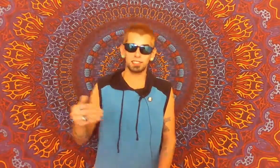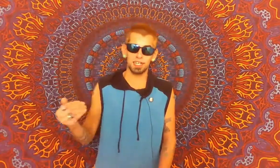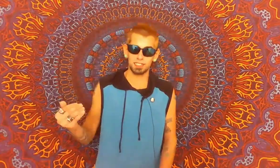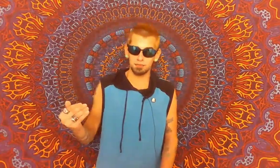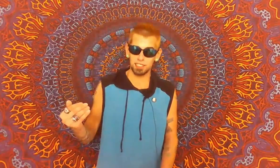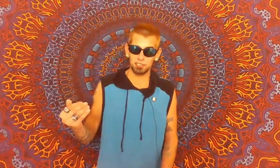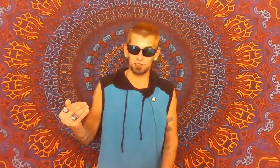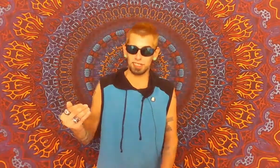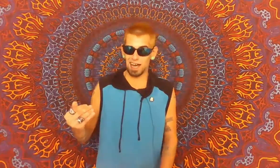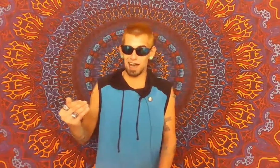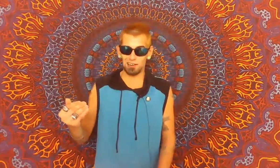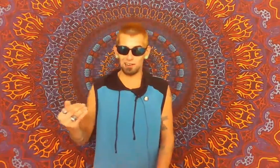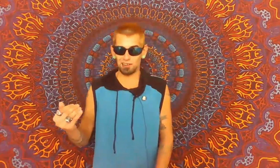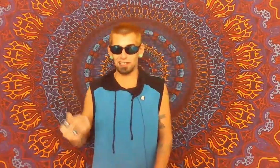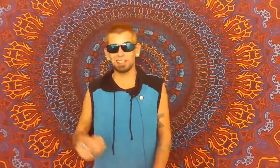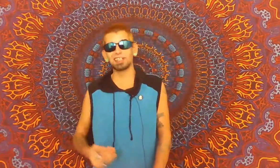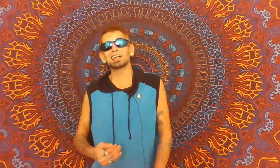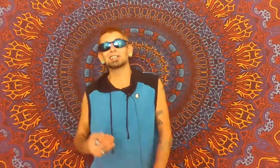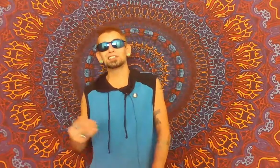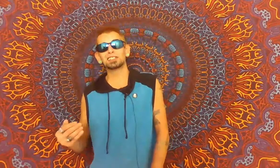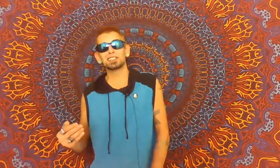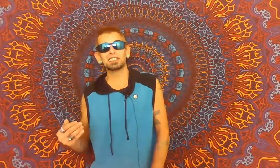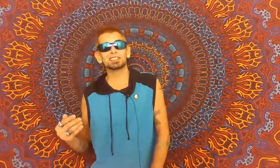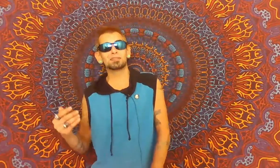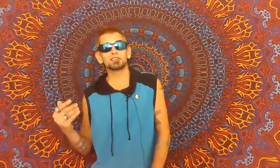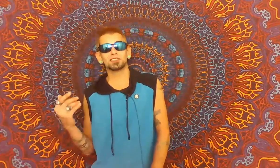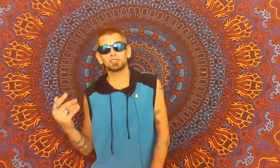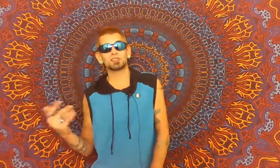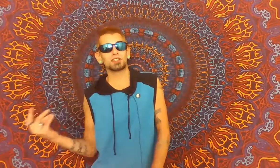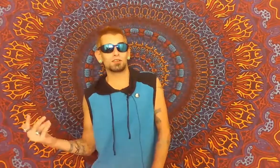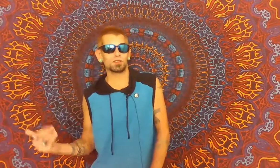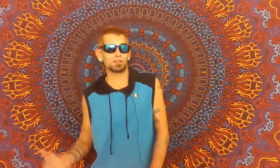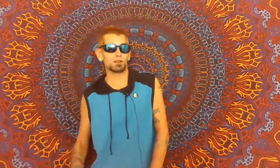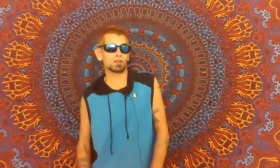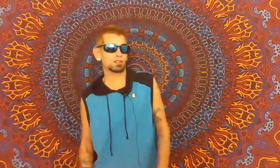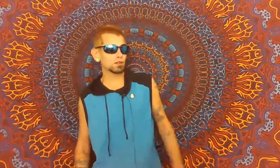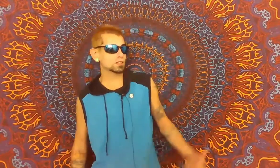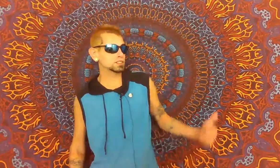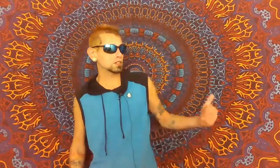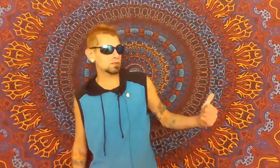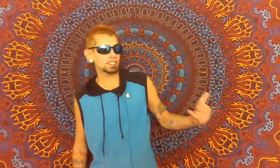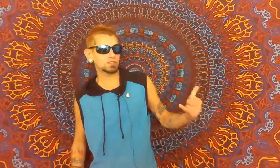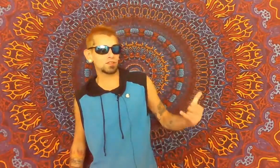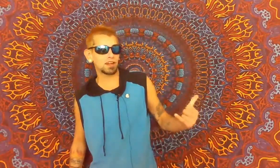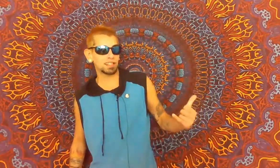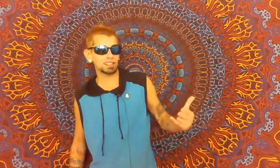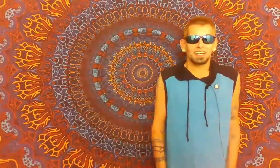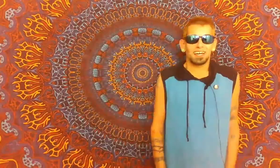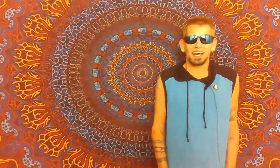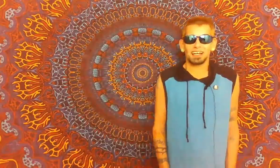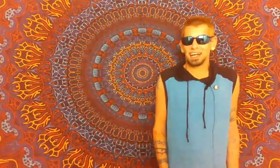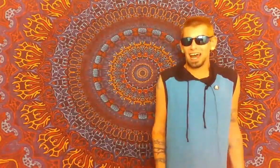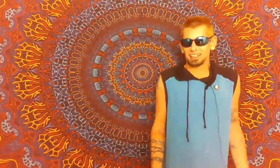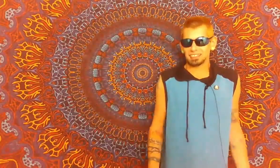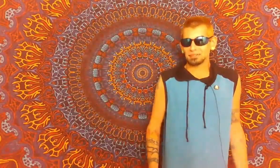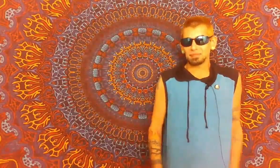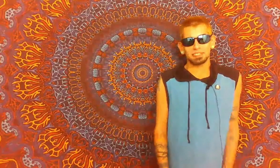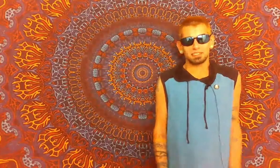like Dimitri at all. She doesn't think Dimitri is good enough for Laura. Laura's her best friend, and Alex and Melissa are